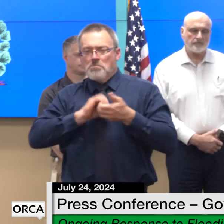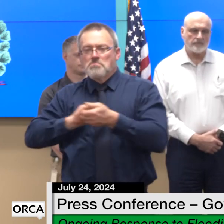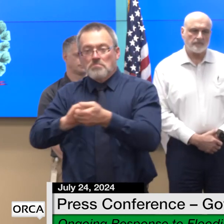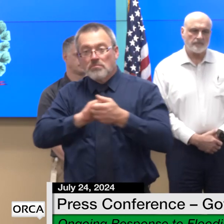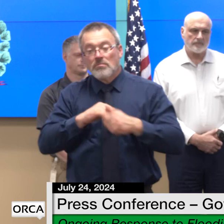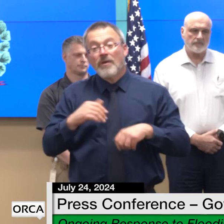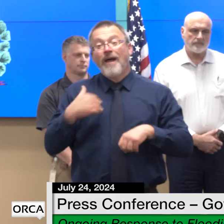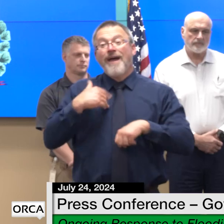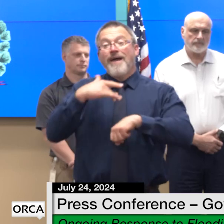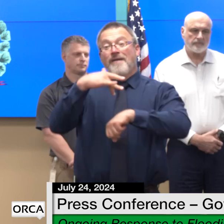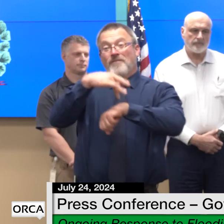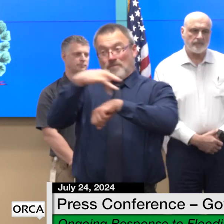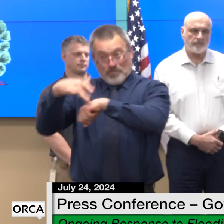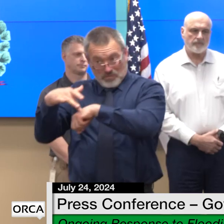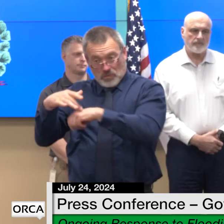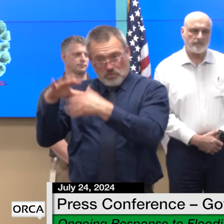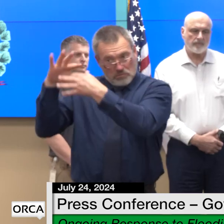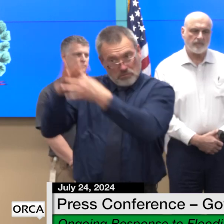of Transportation.